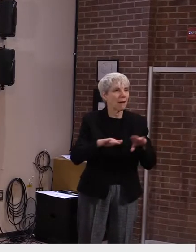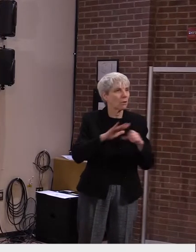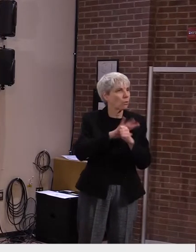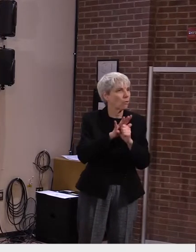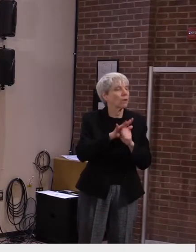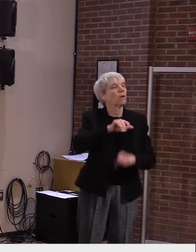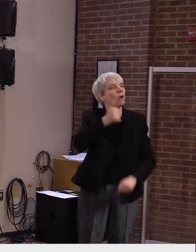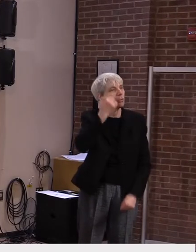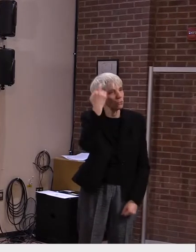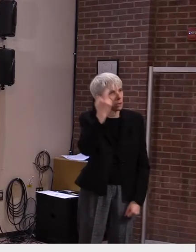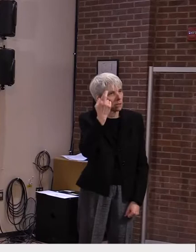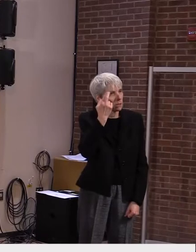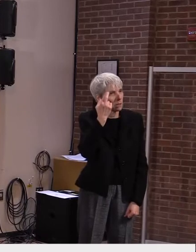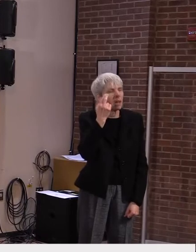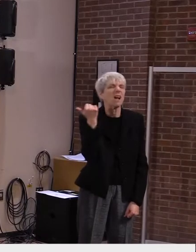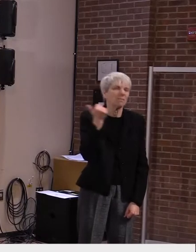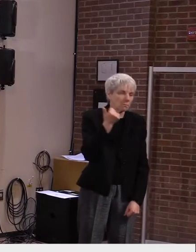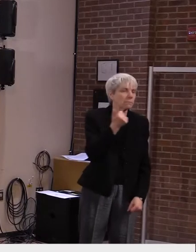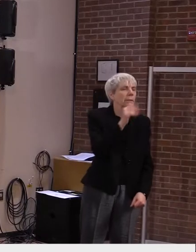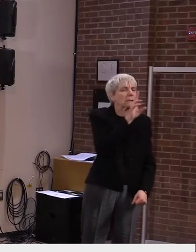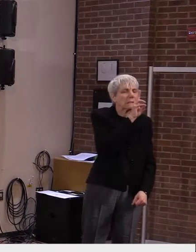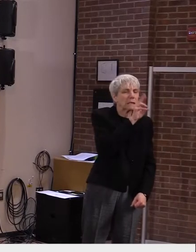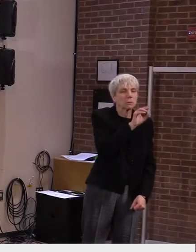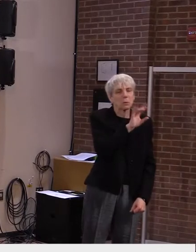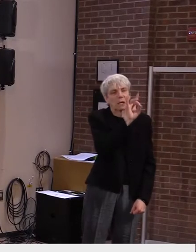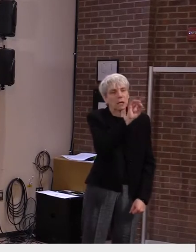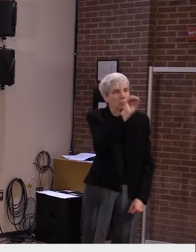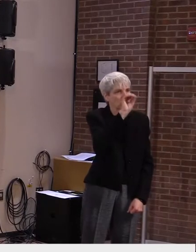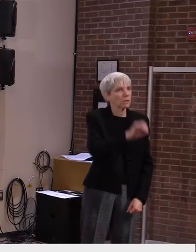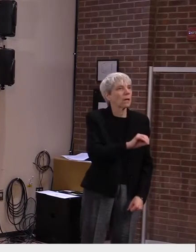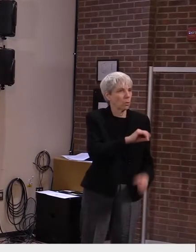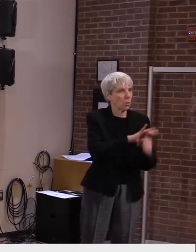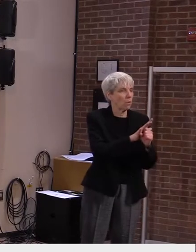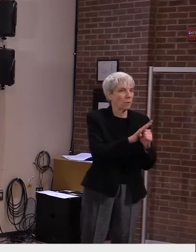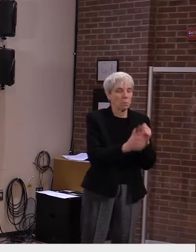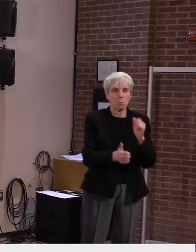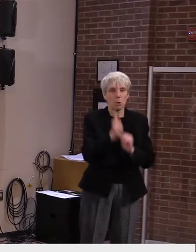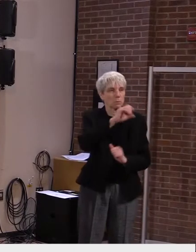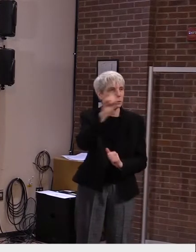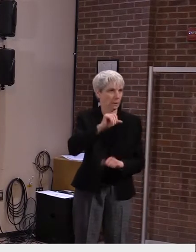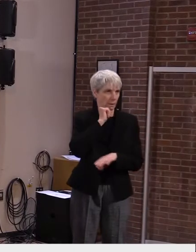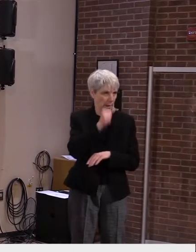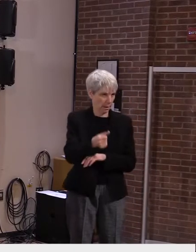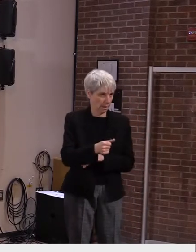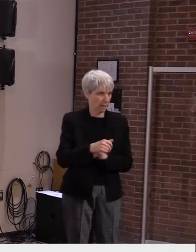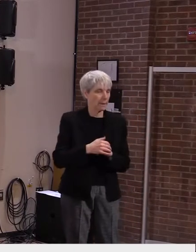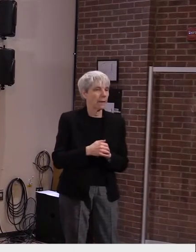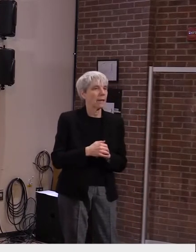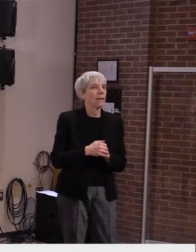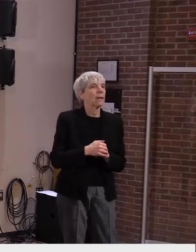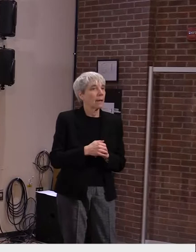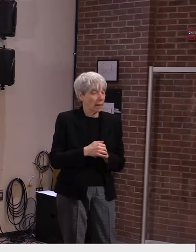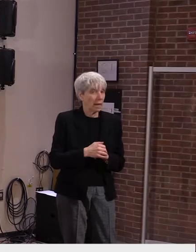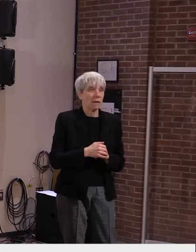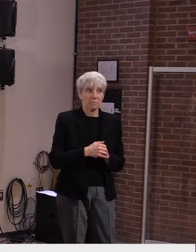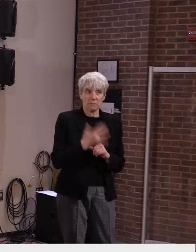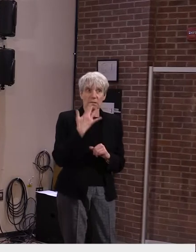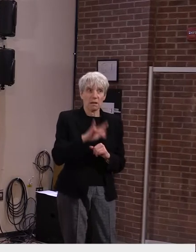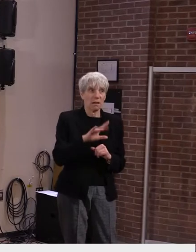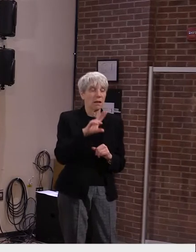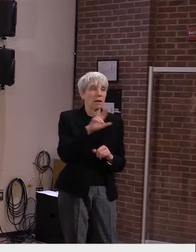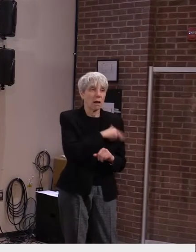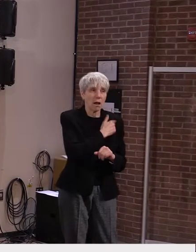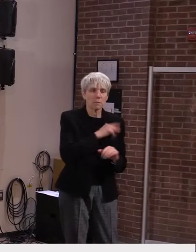governor said, a small percentage of COVID cases that are driving this. The hospitals have been very good at working with us